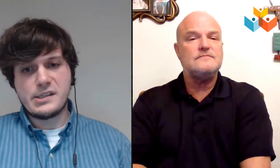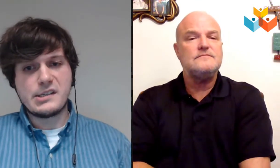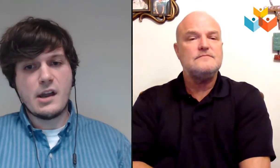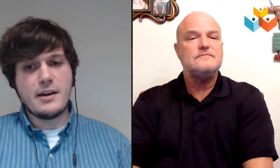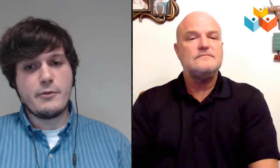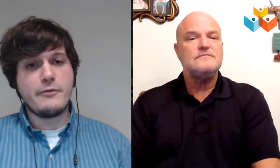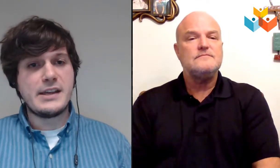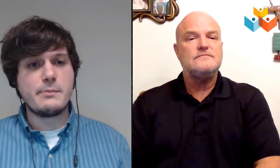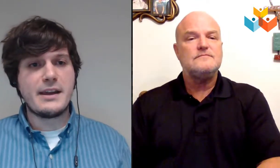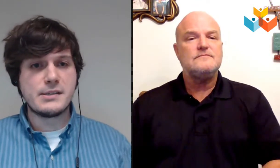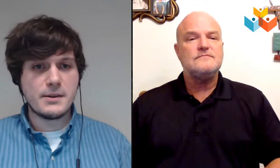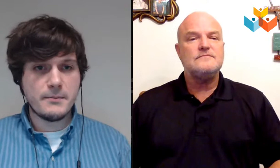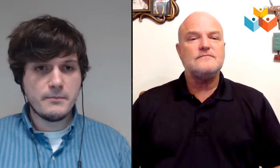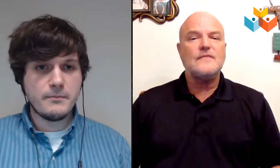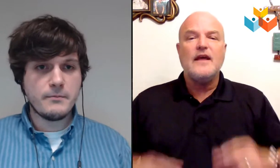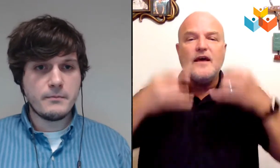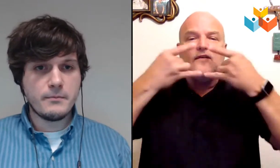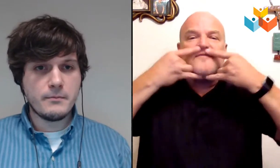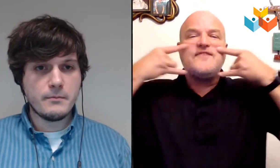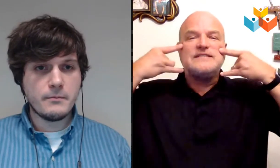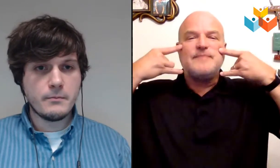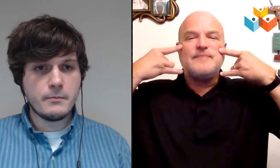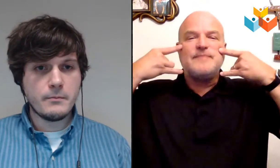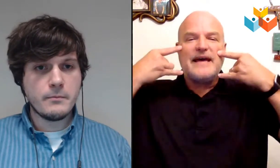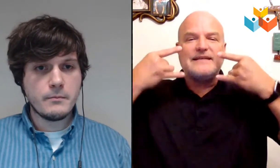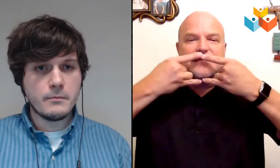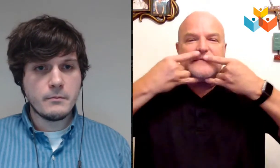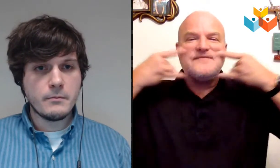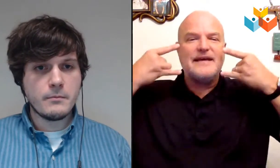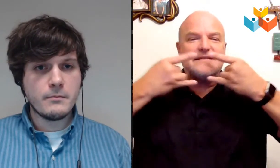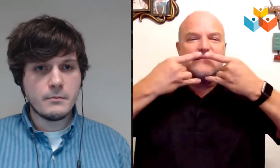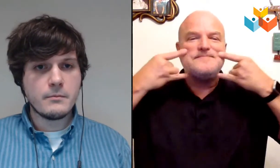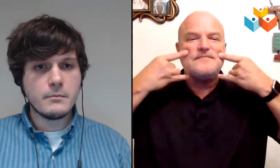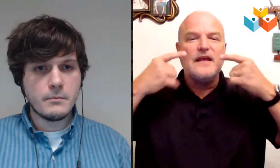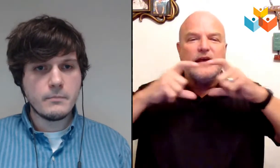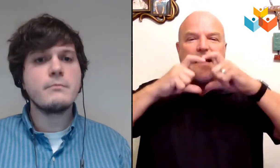Susan: what is the sign for face mask? Face mask.